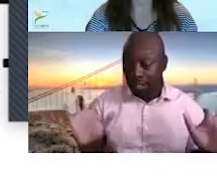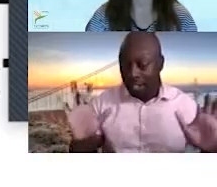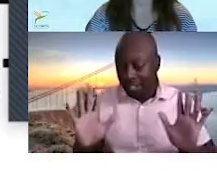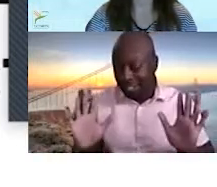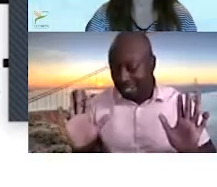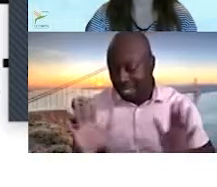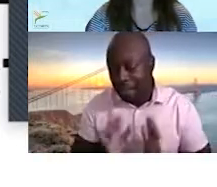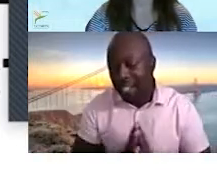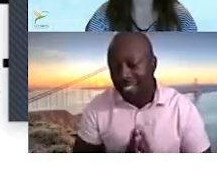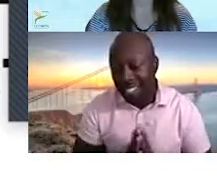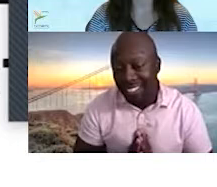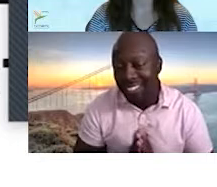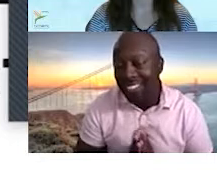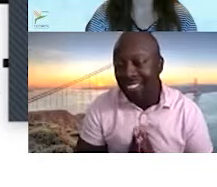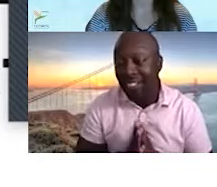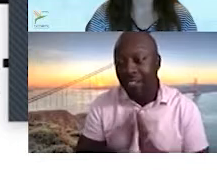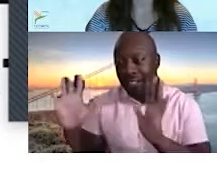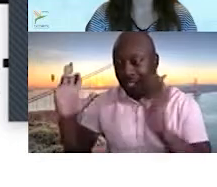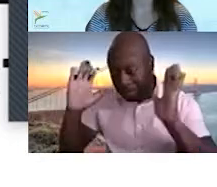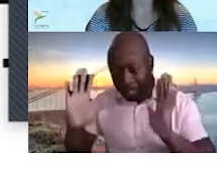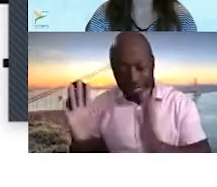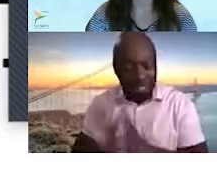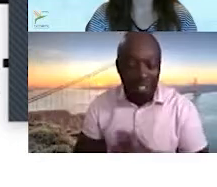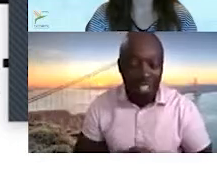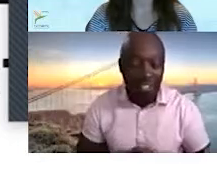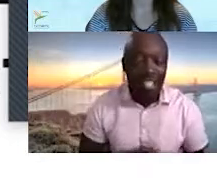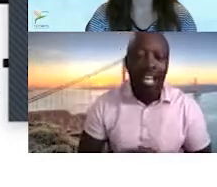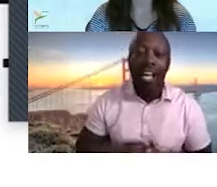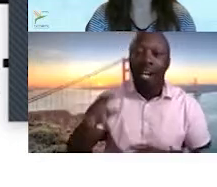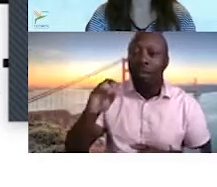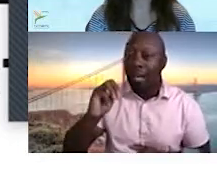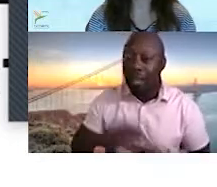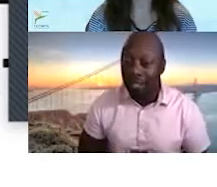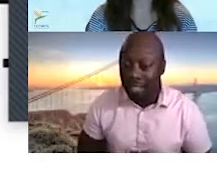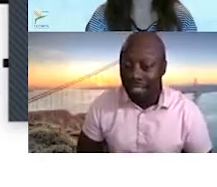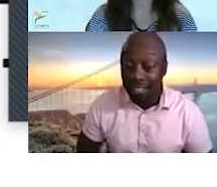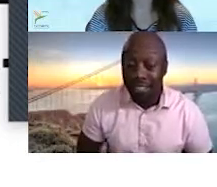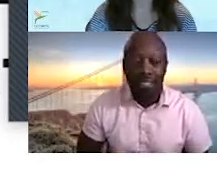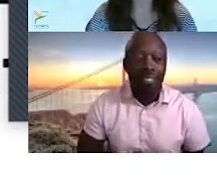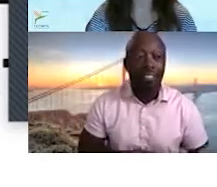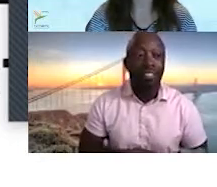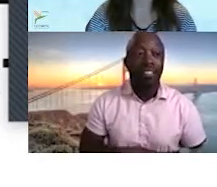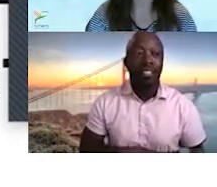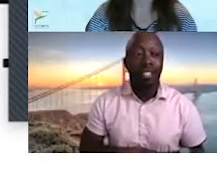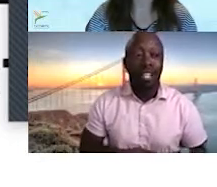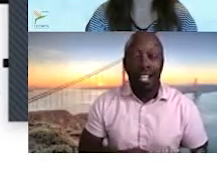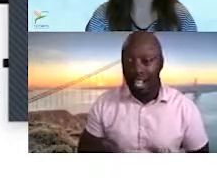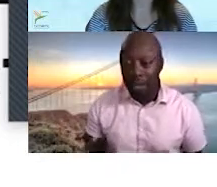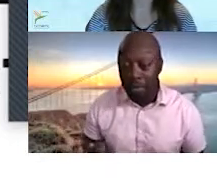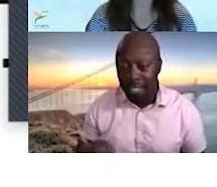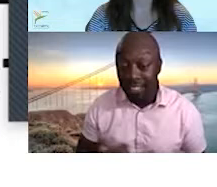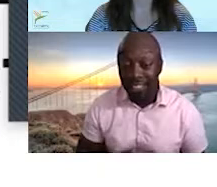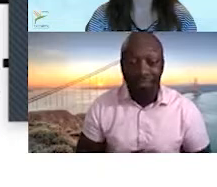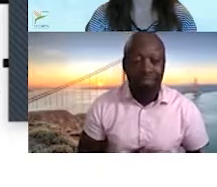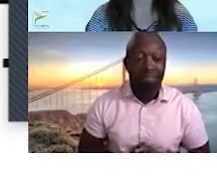Oh, sorry. Am I okay? Sorry for the babies who are around. I want, am I okay? I